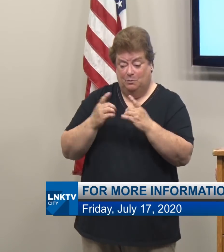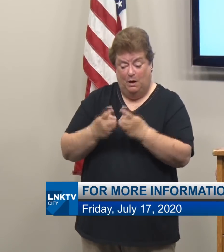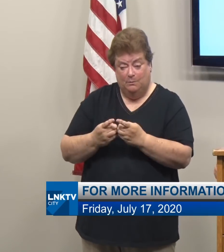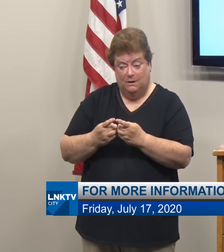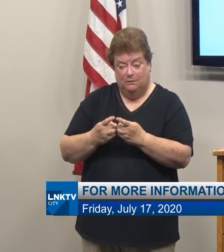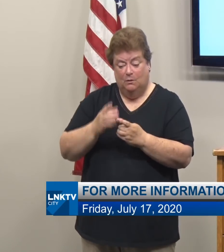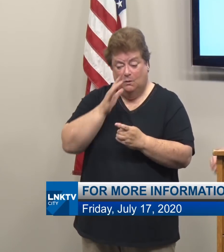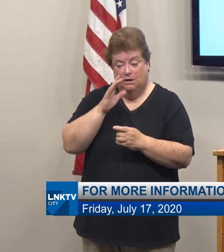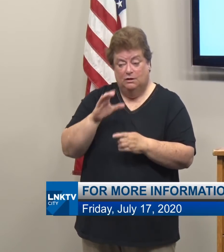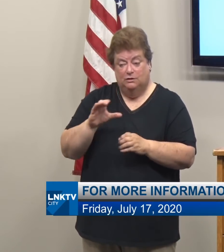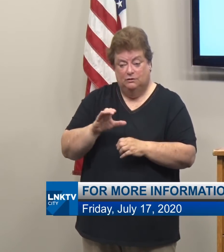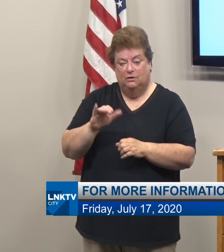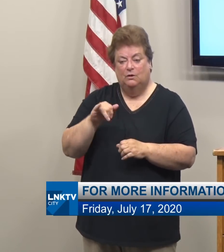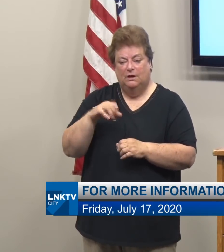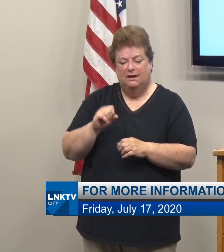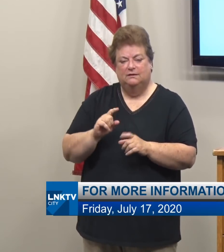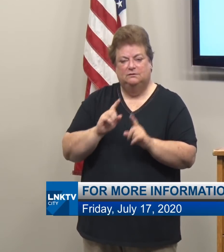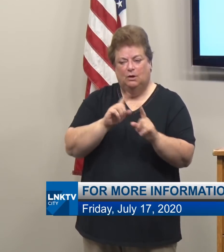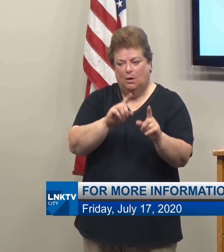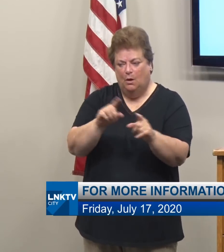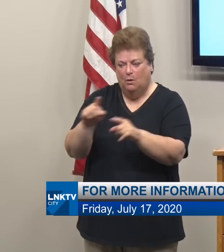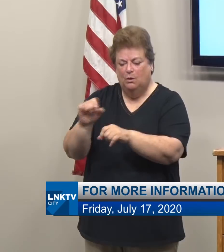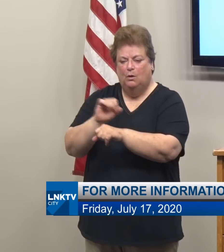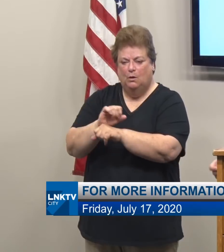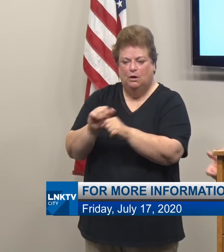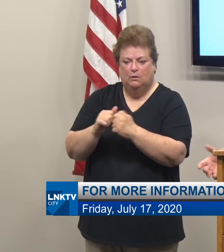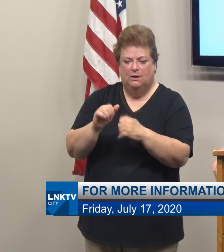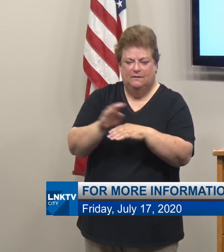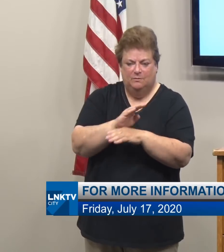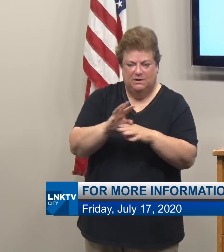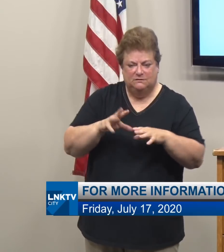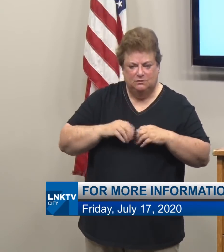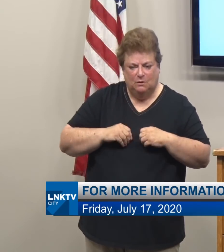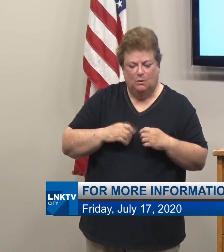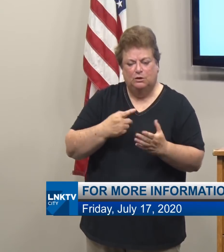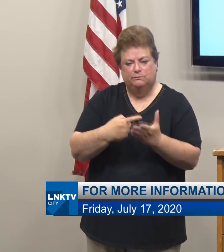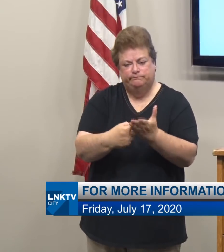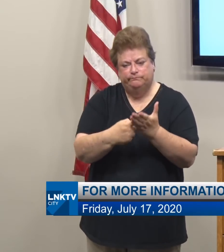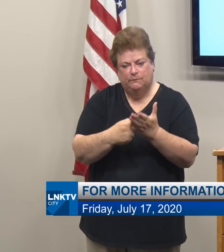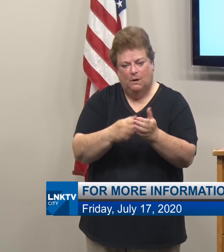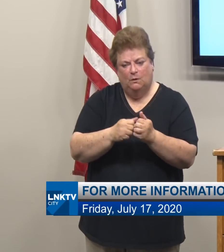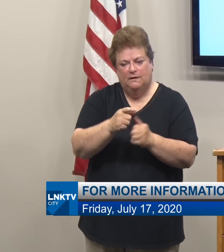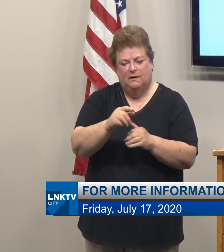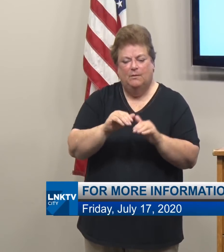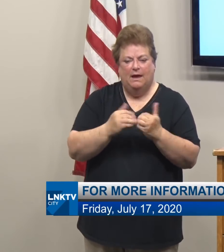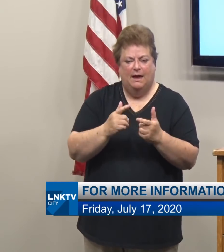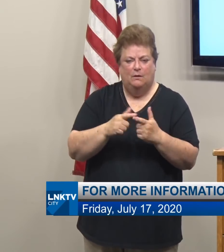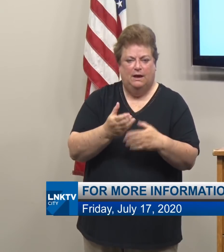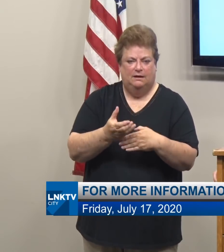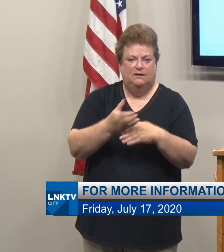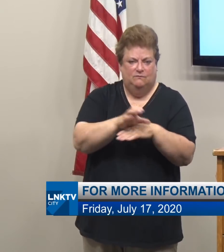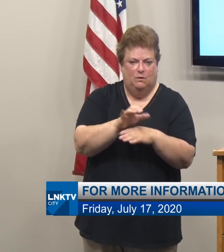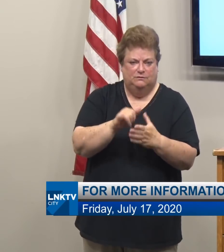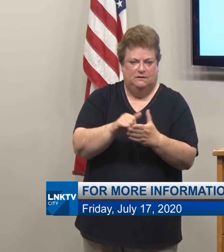numerous occasions, is go out and work with the business owner and talk to them about what they can do to enforce the mandate.